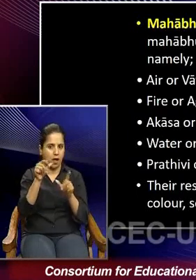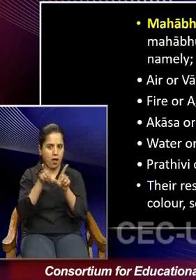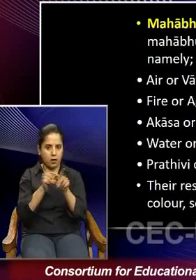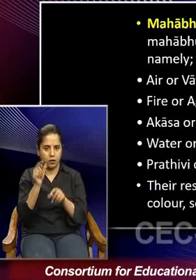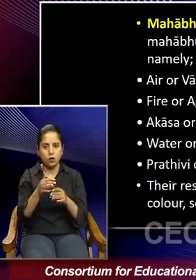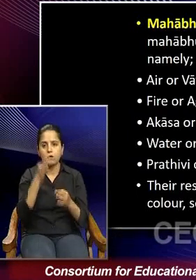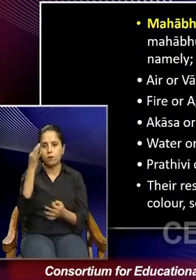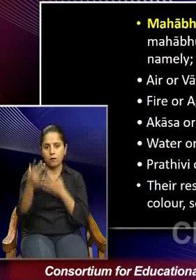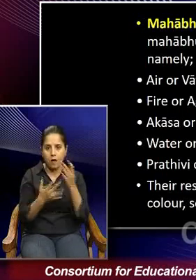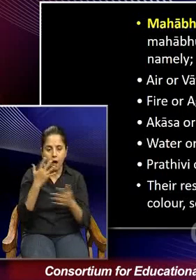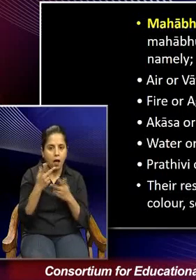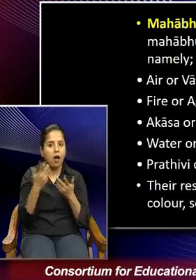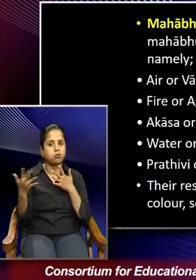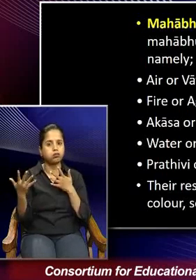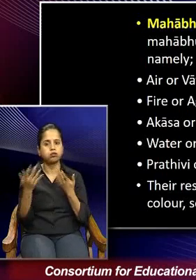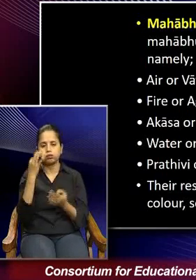fire or Agni,